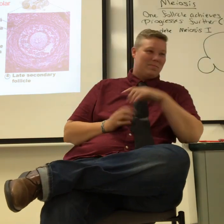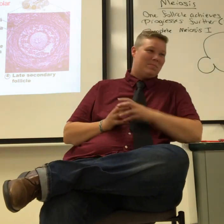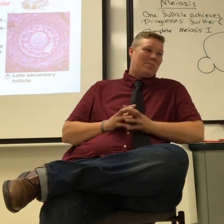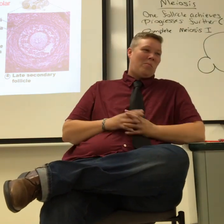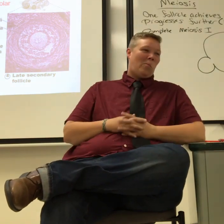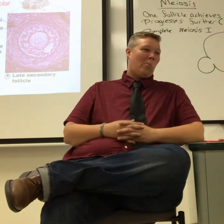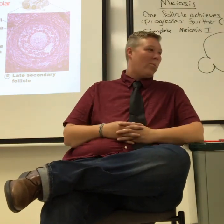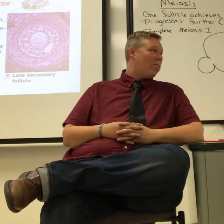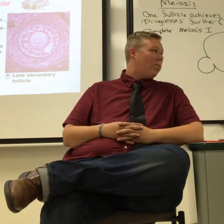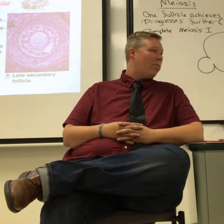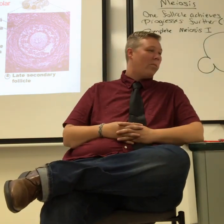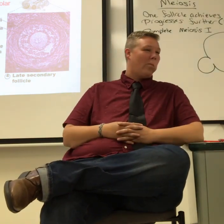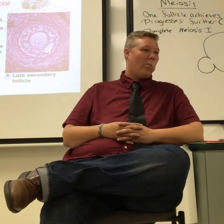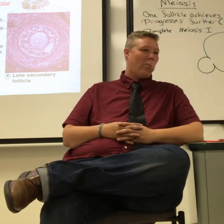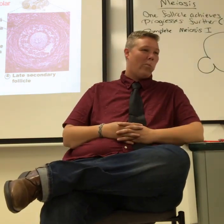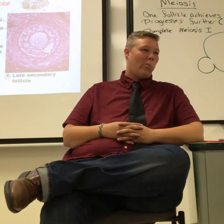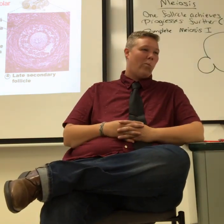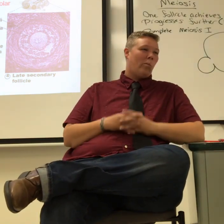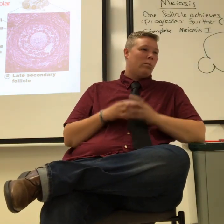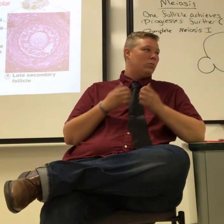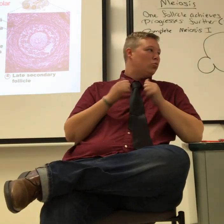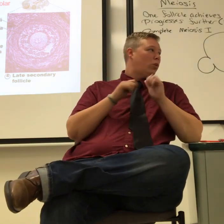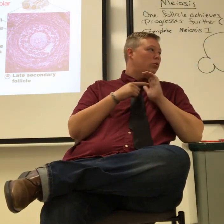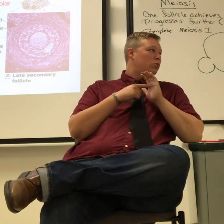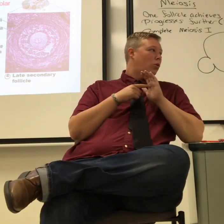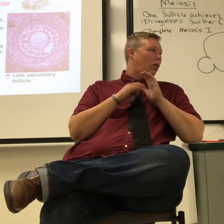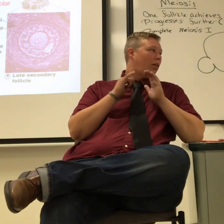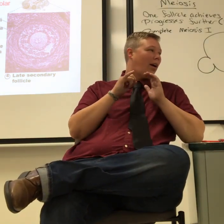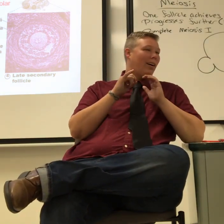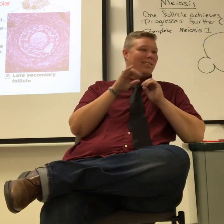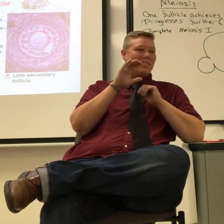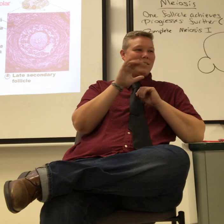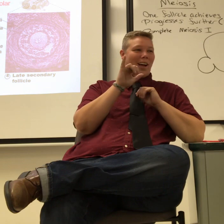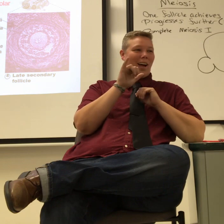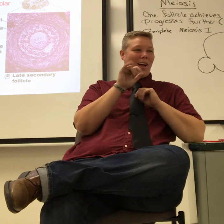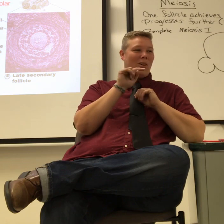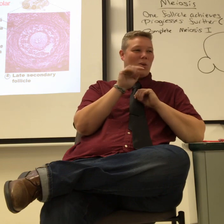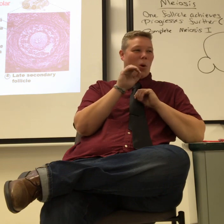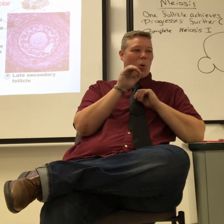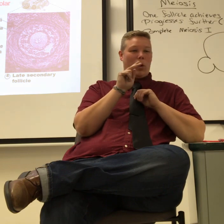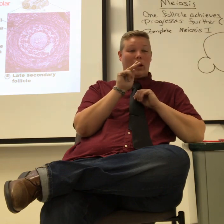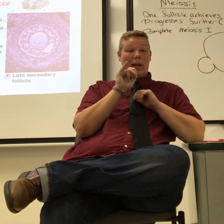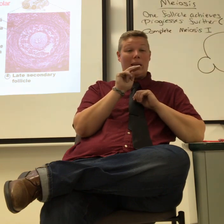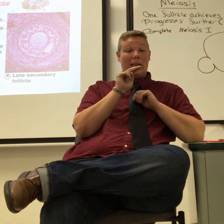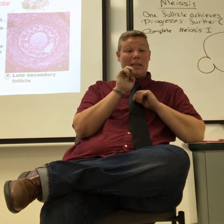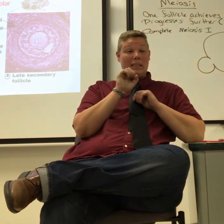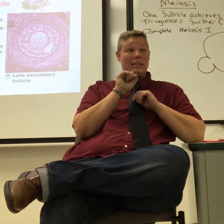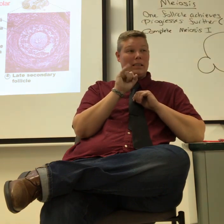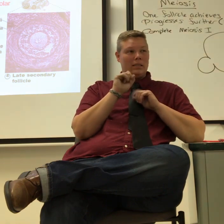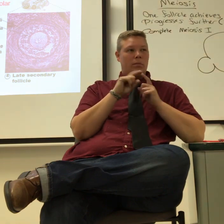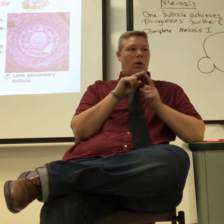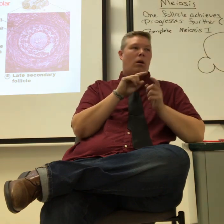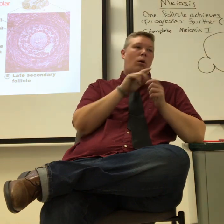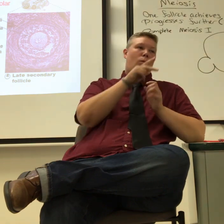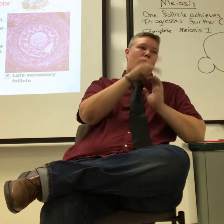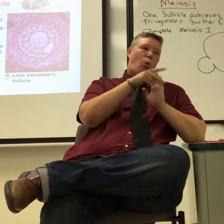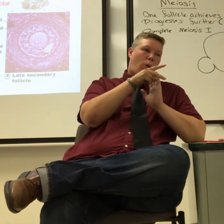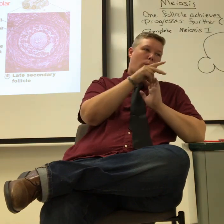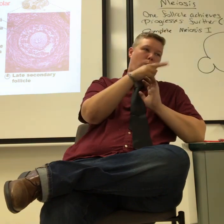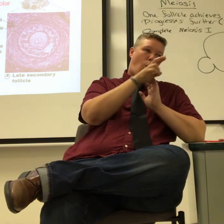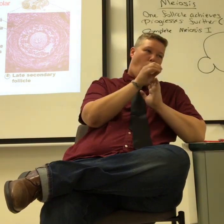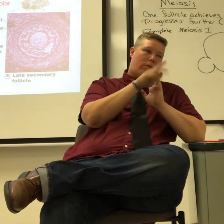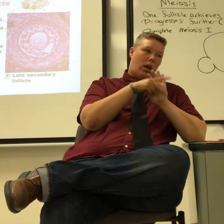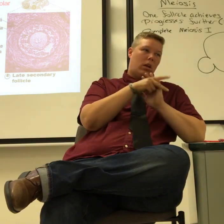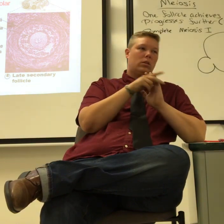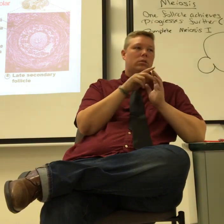So I'm trying to draw like a cytokinesis. You go through prophase 1, metaphase 1, anaphase 1, and when you start to